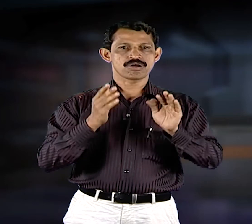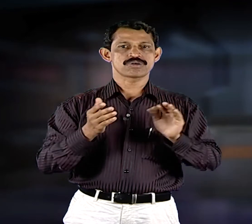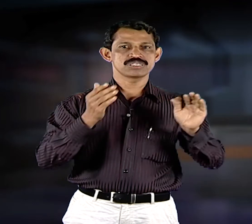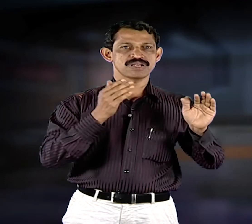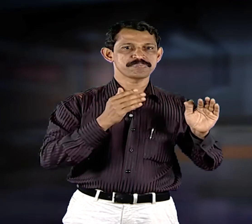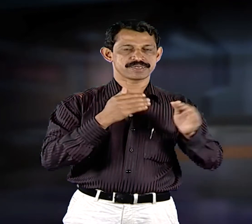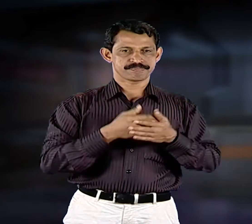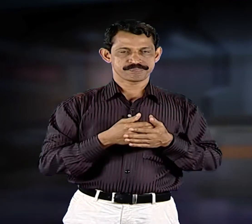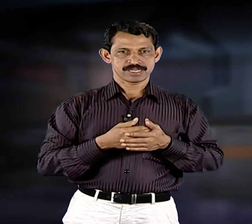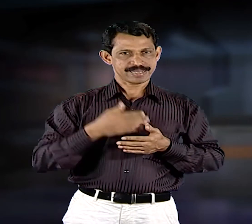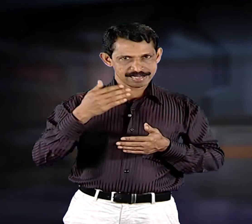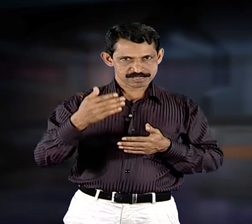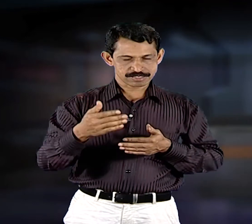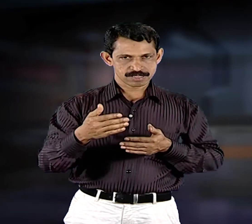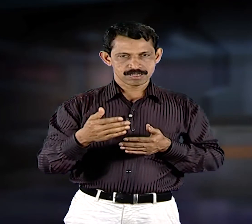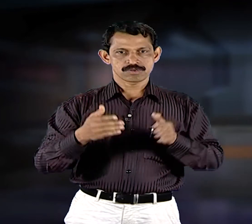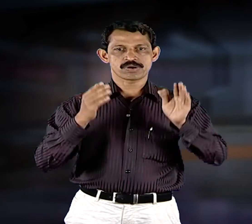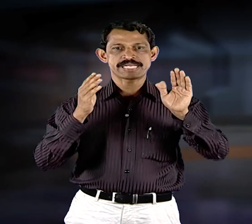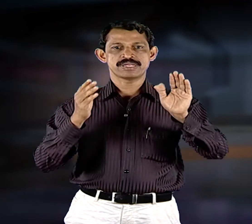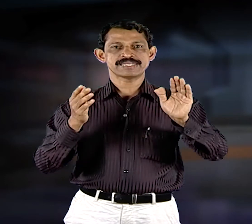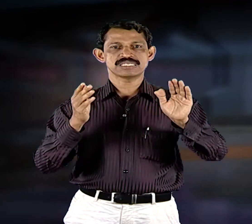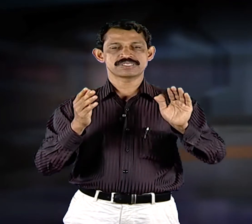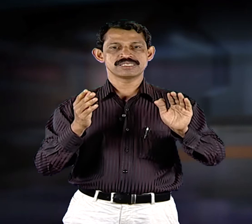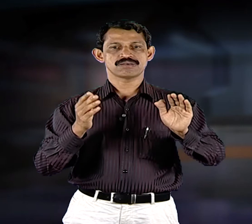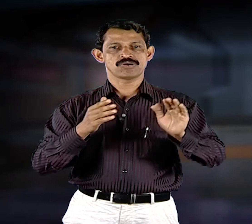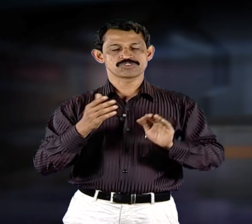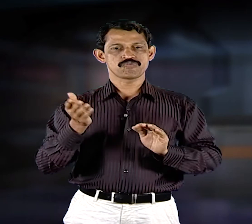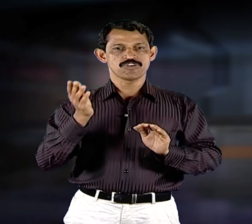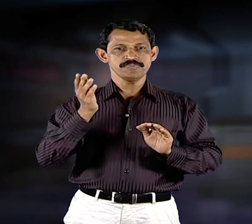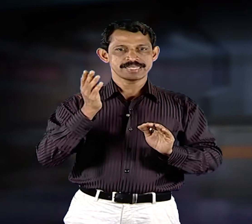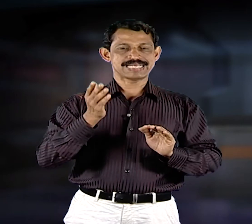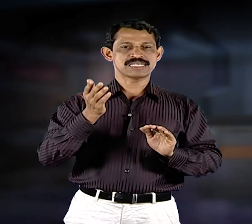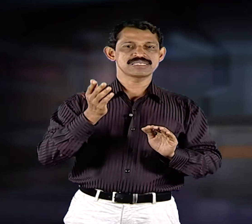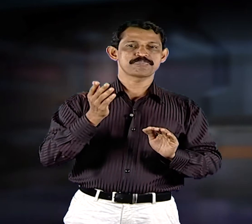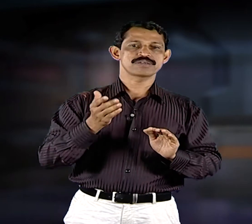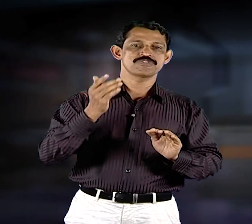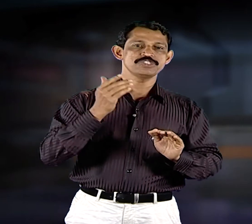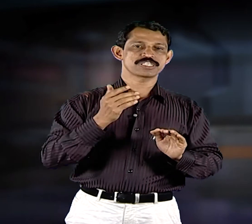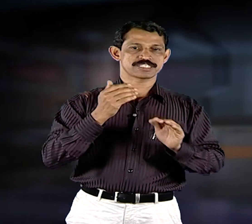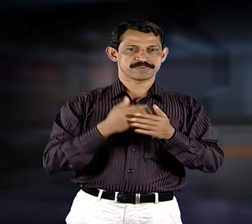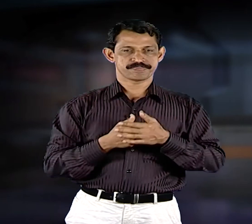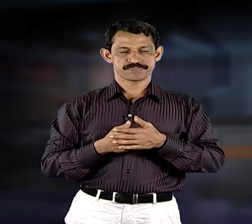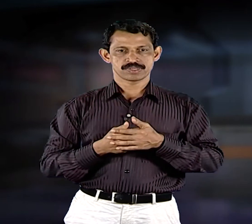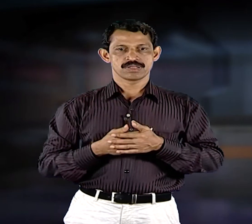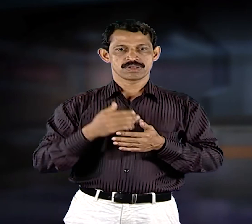all-round development. As such, co-curricular activities also form an essential part of education.